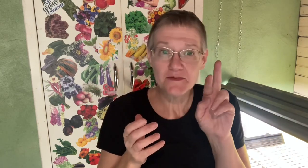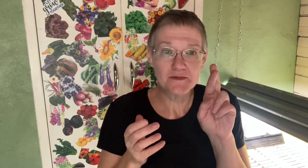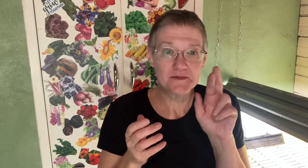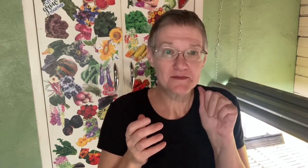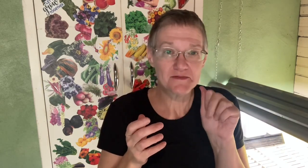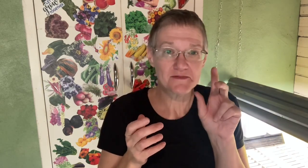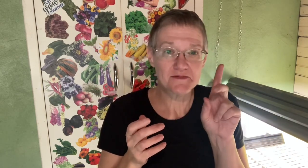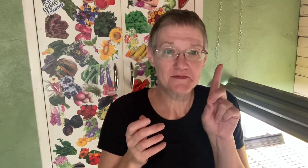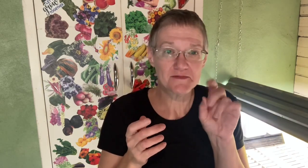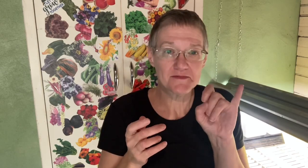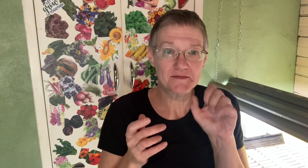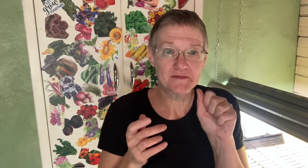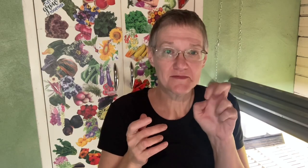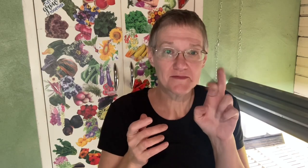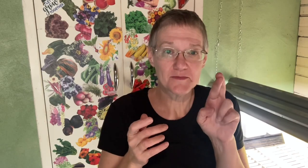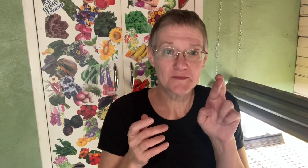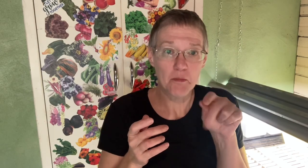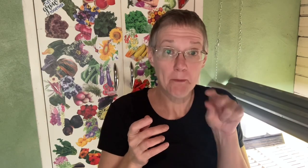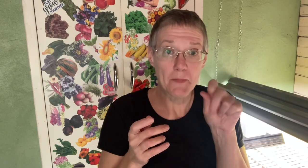the furnace running and hear the popping.